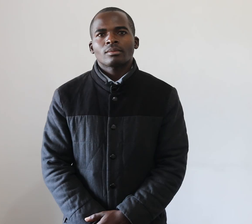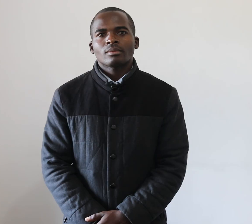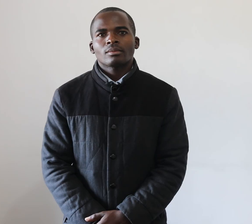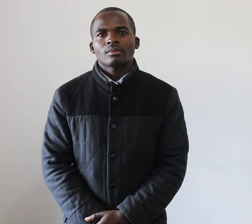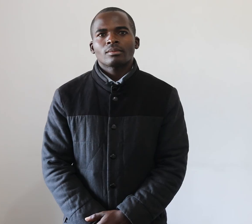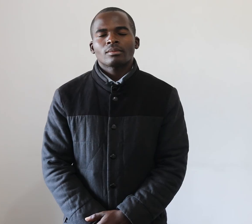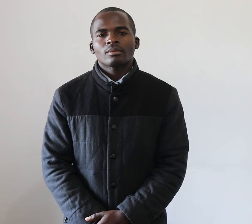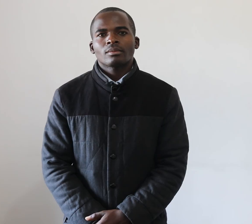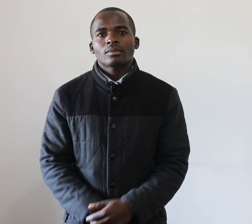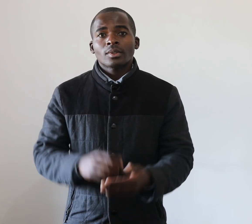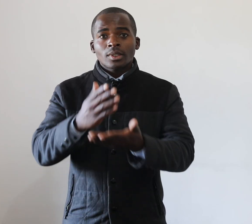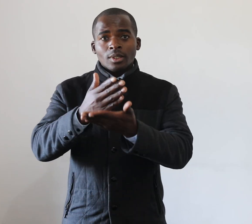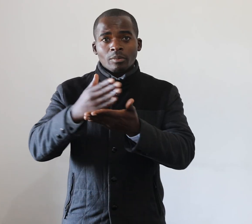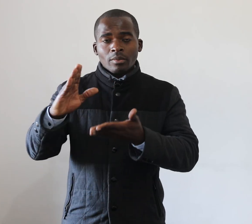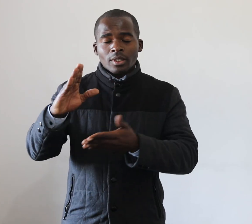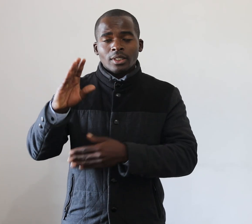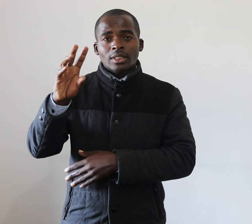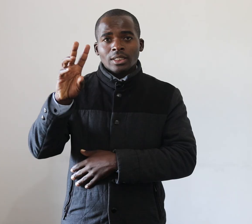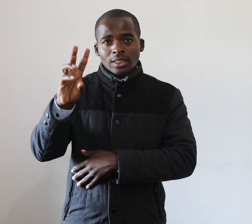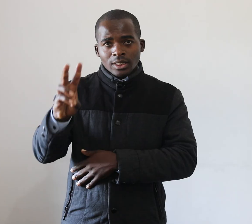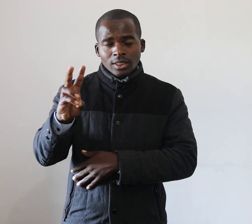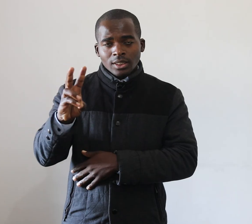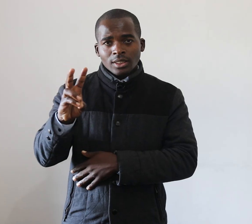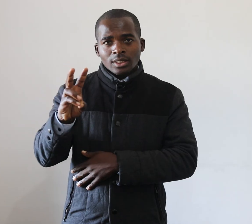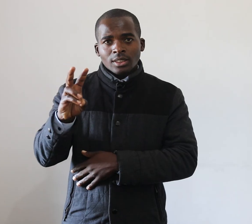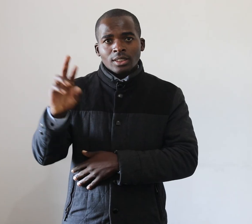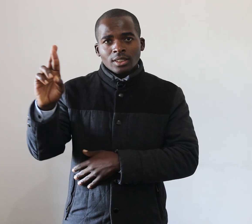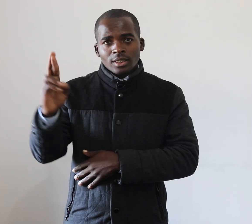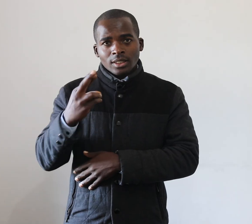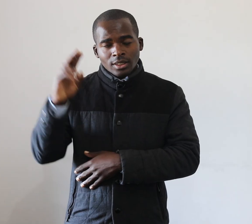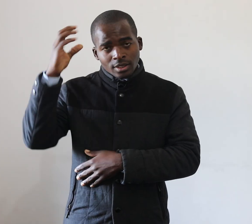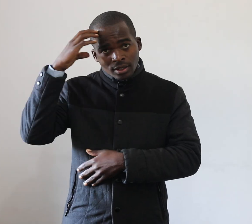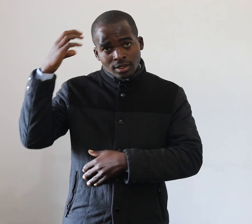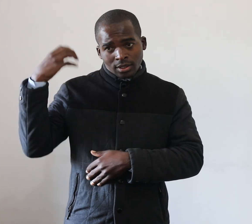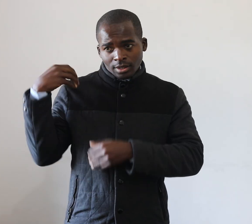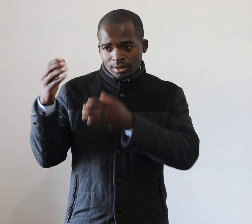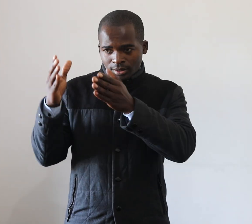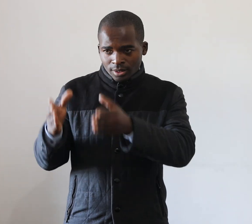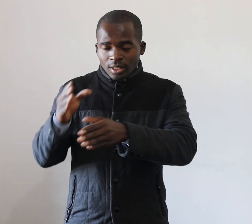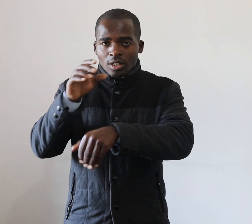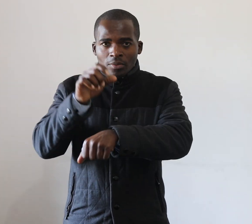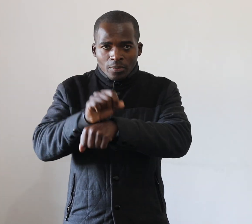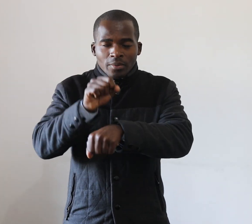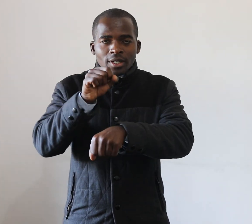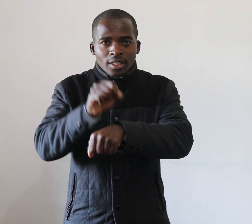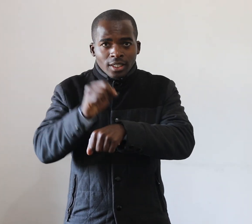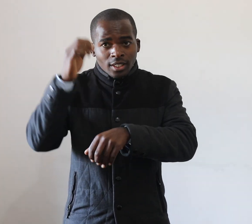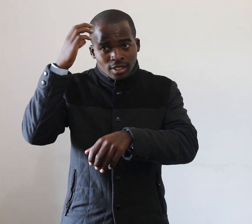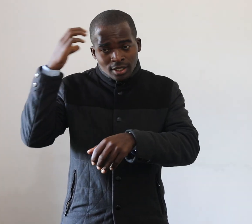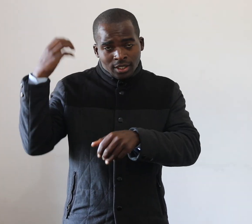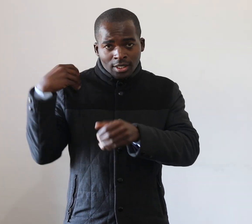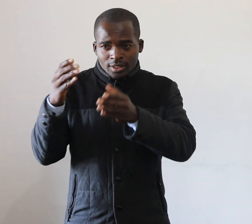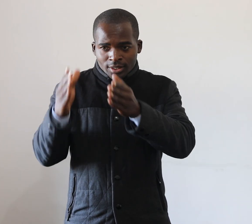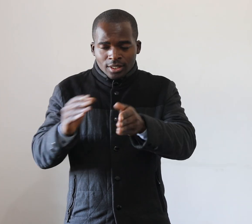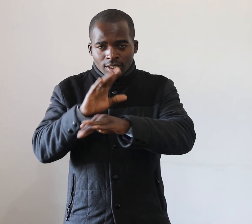Part 6. Returning officers and presiding officers. Repeal and replacement of